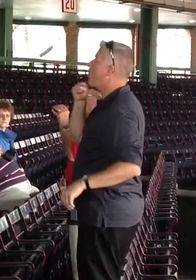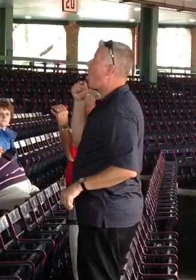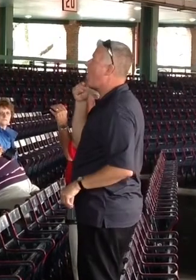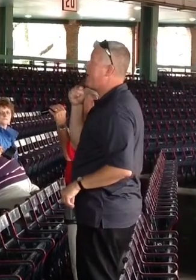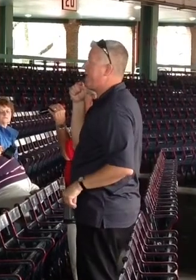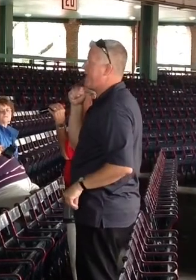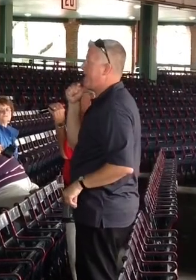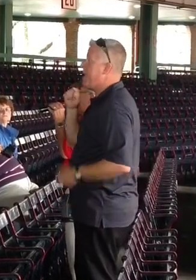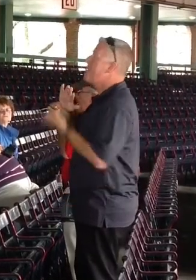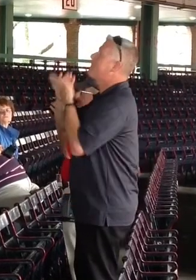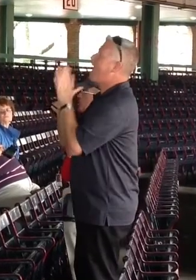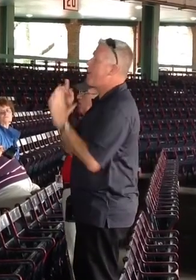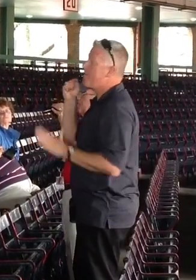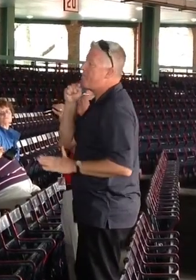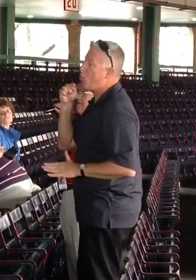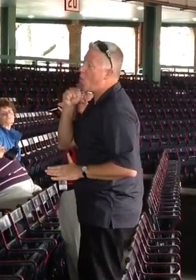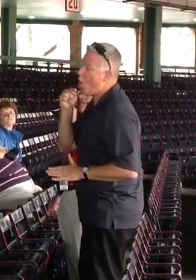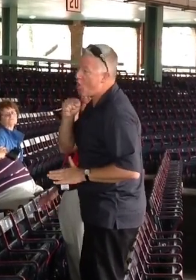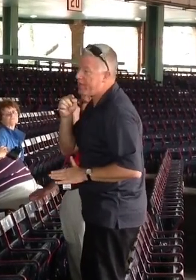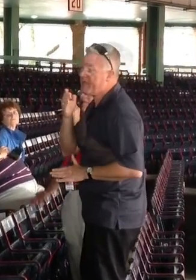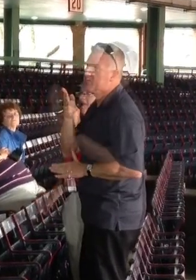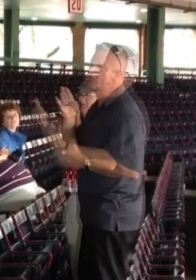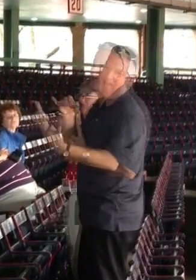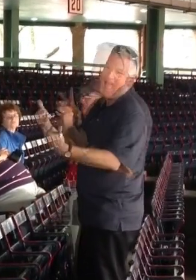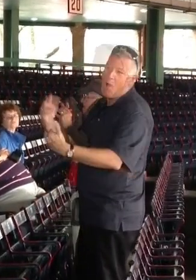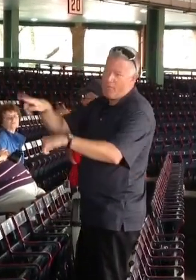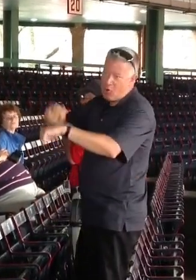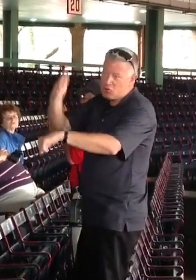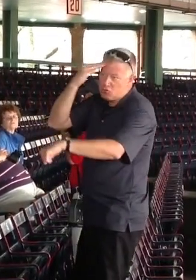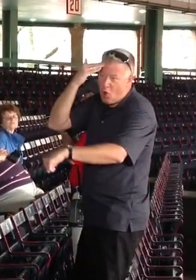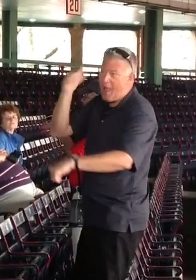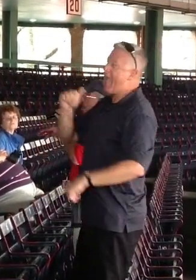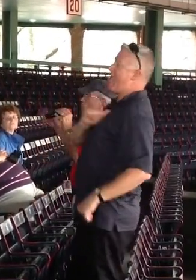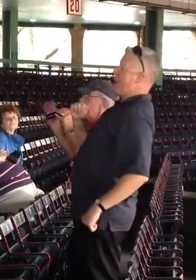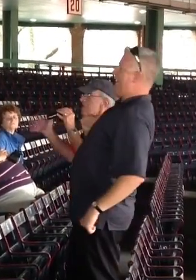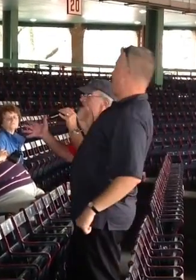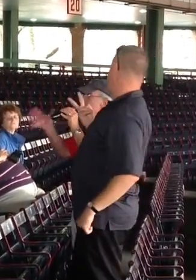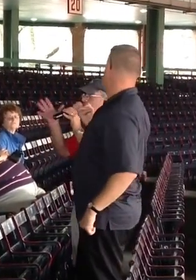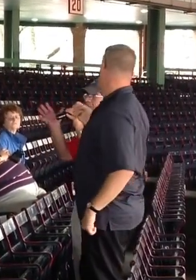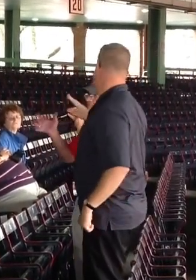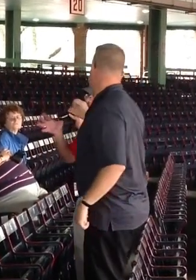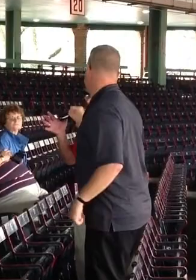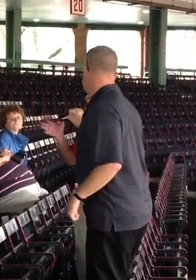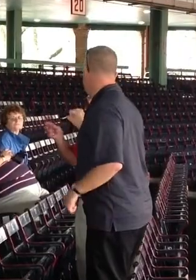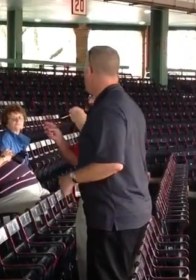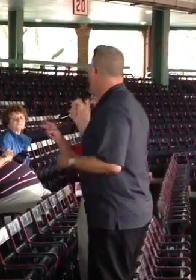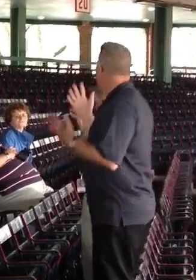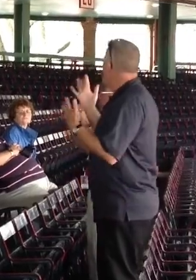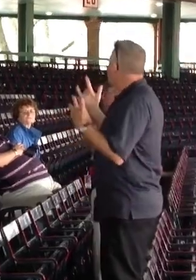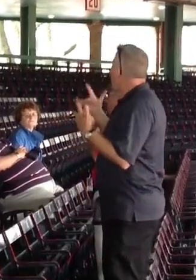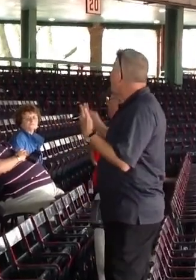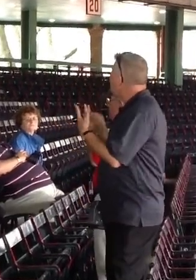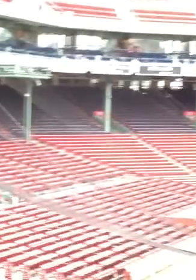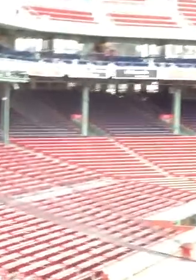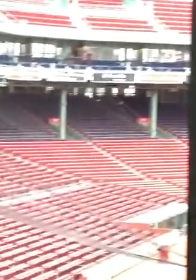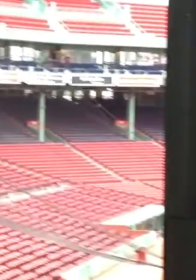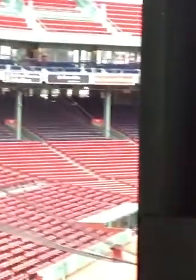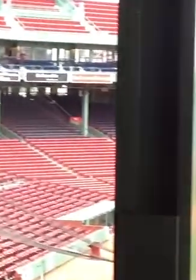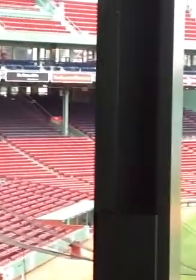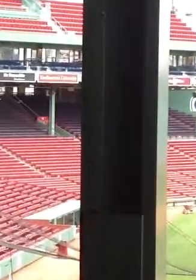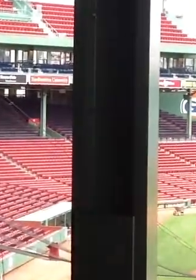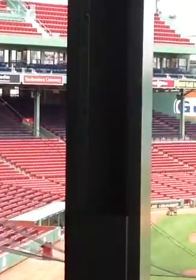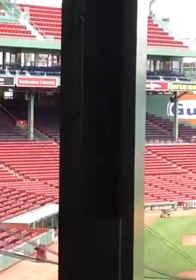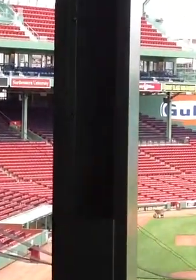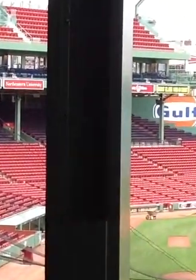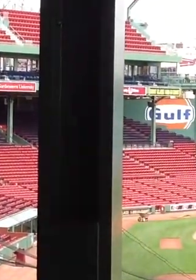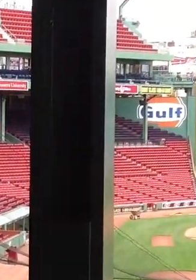became the Milwaukee Braves. Now, of course, they're the Atlanta. The reason they moved there weren't enough people in the city to support them.